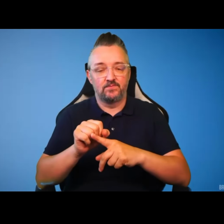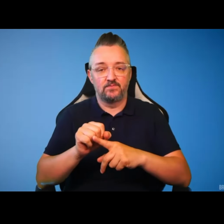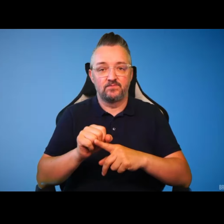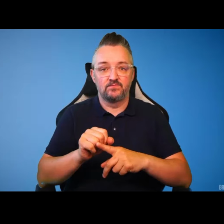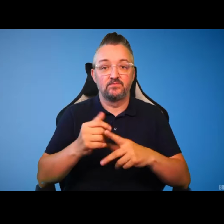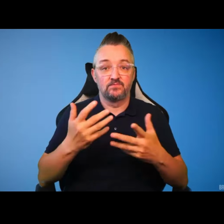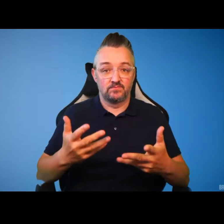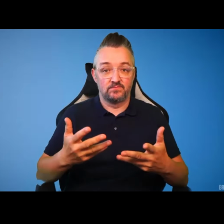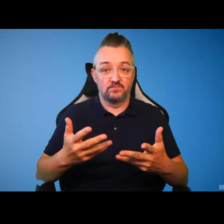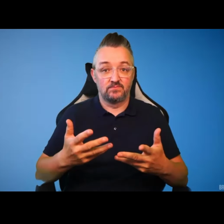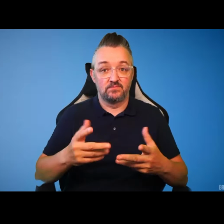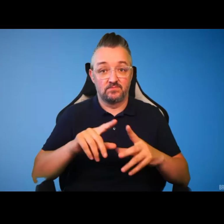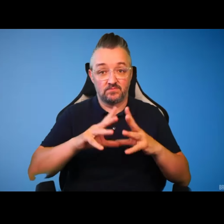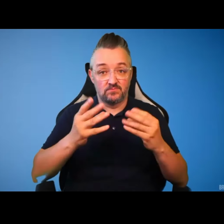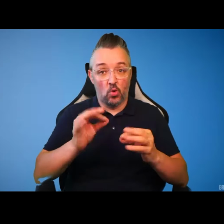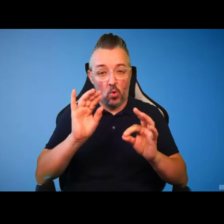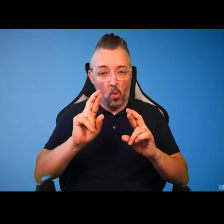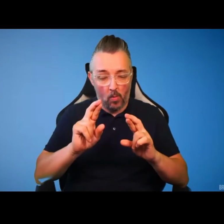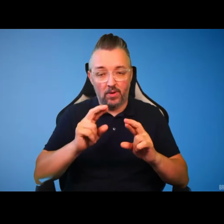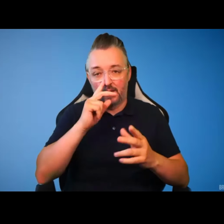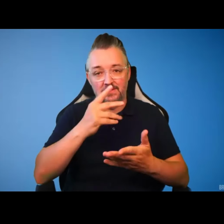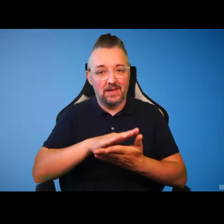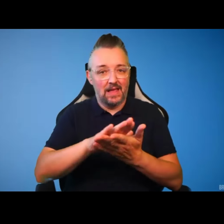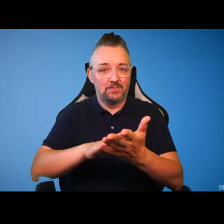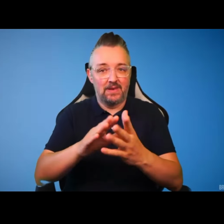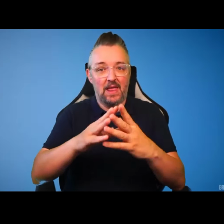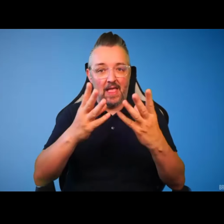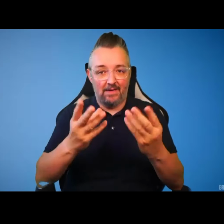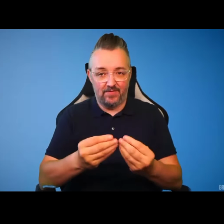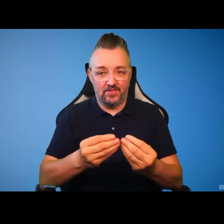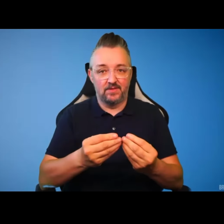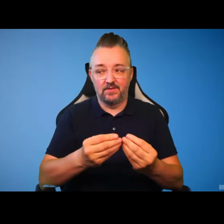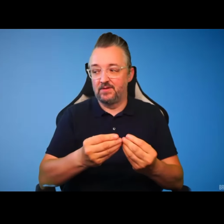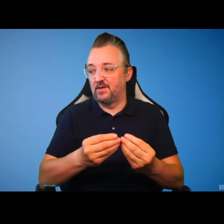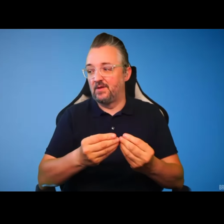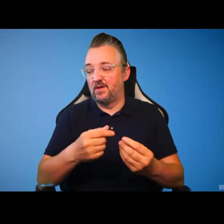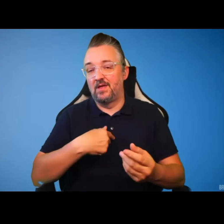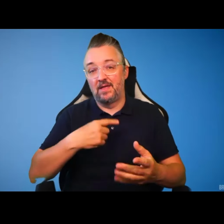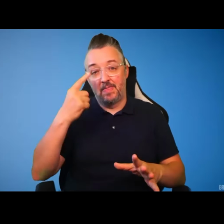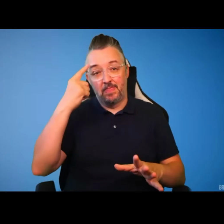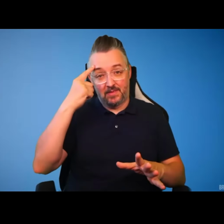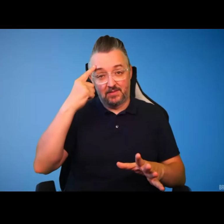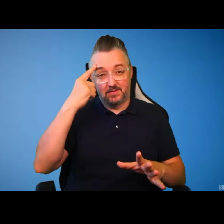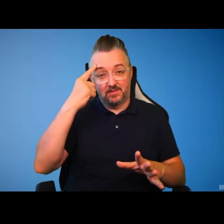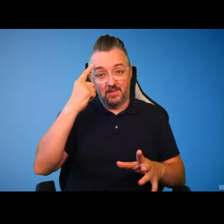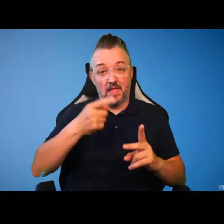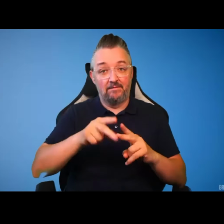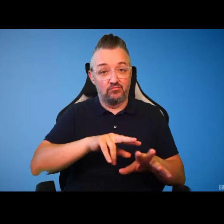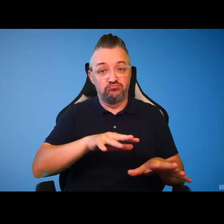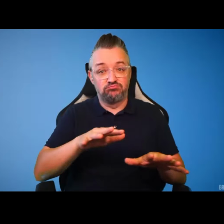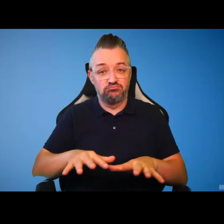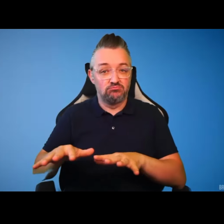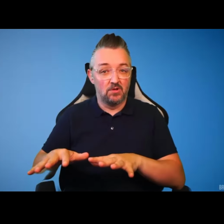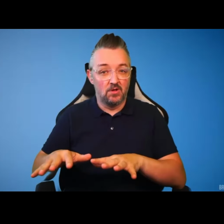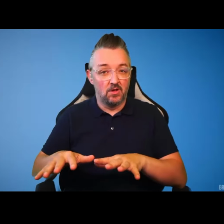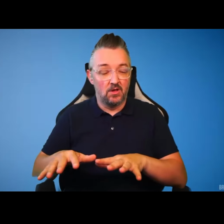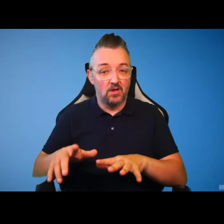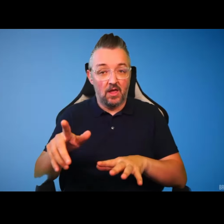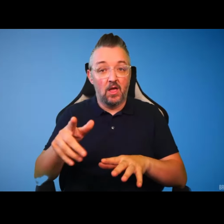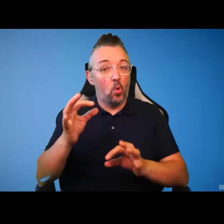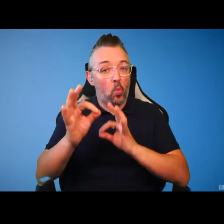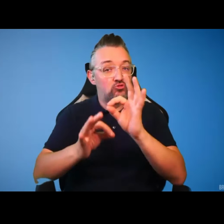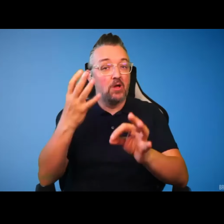So hopefully that has explained some of the questions that you might have. But I think if you paste them in the question box, then